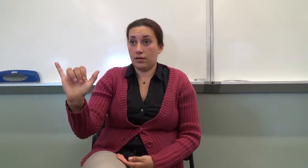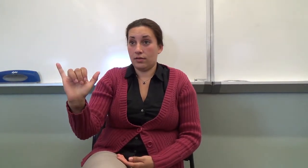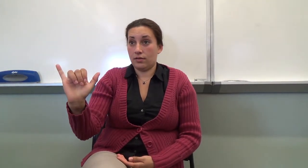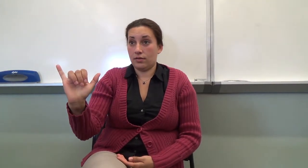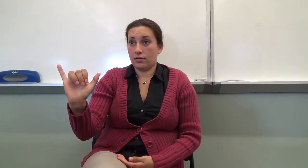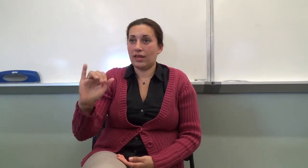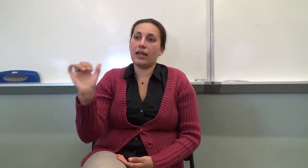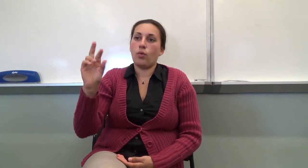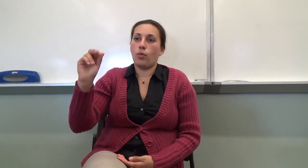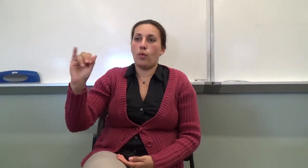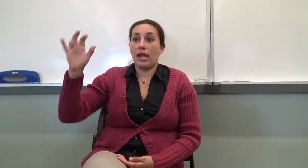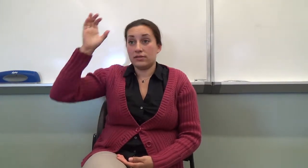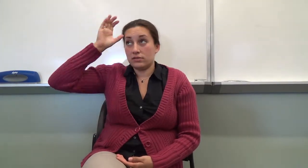at one point.